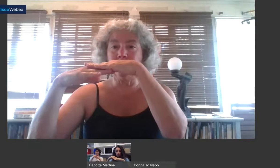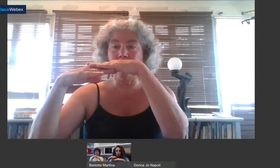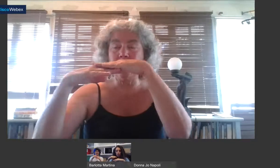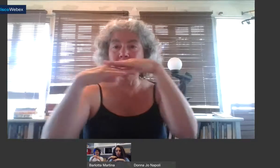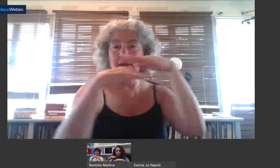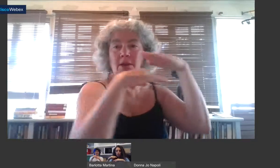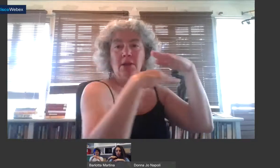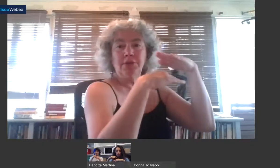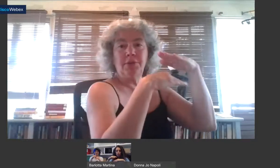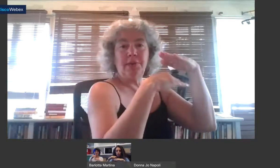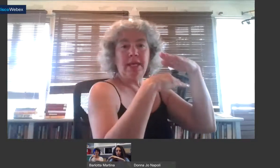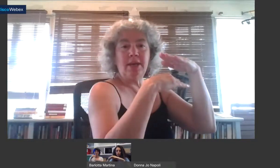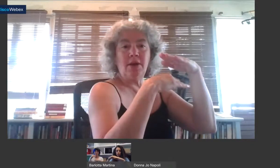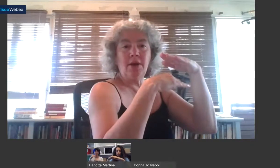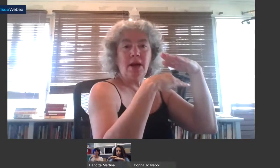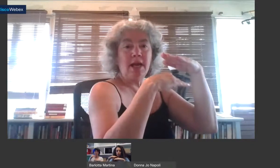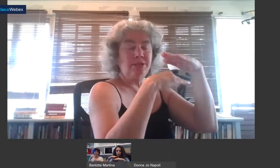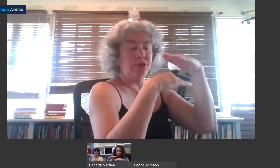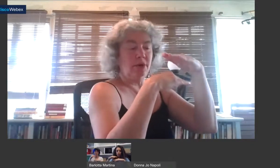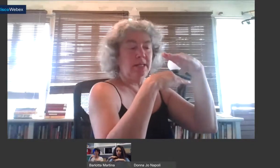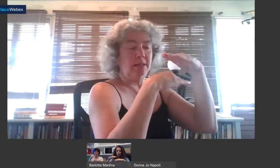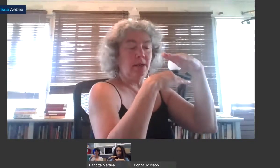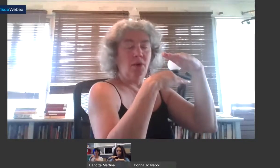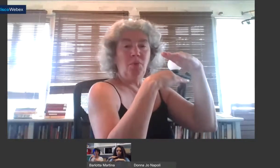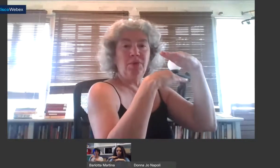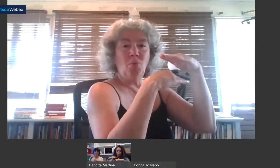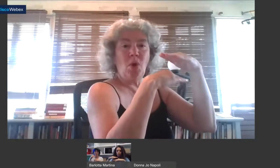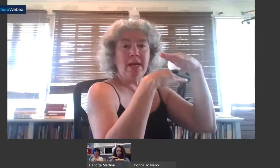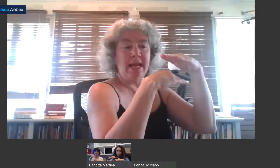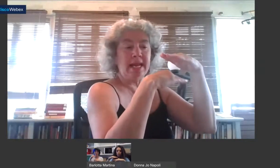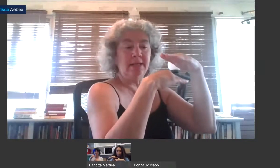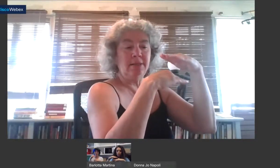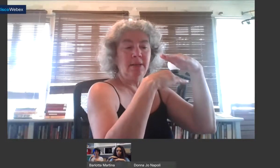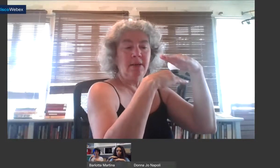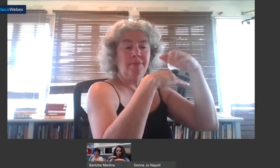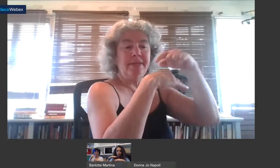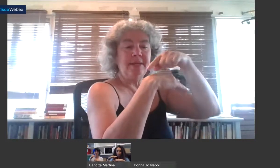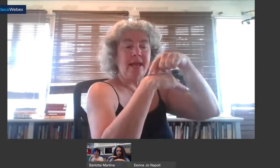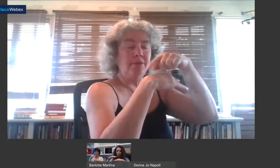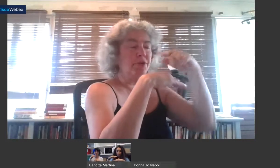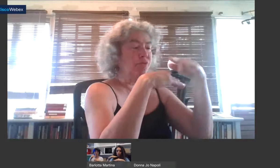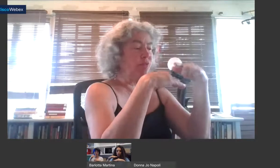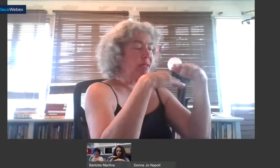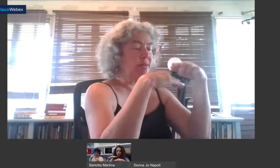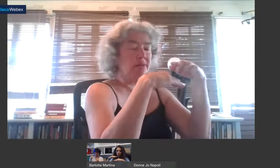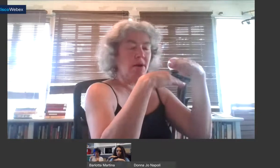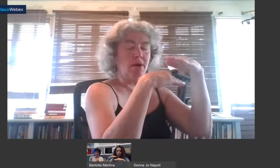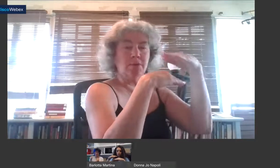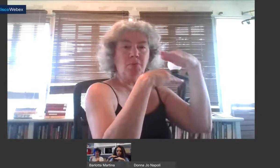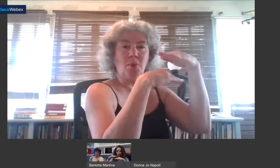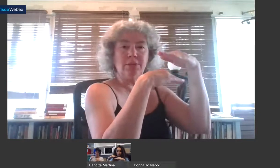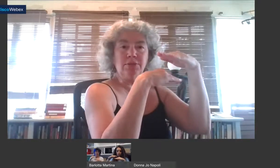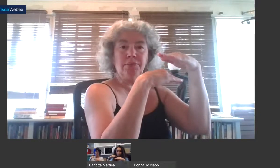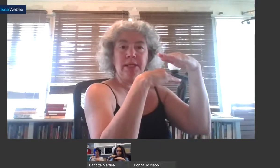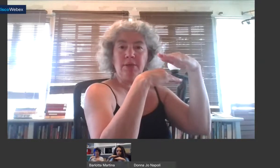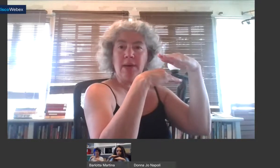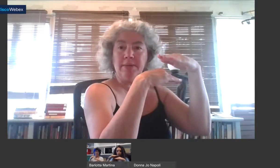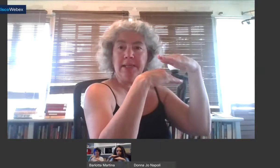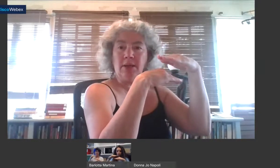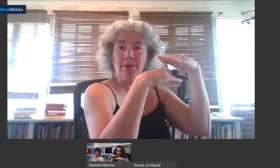Okay, so here I started with one hand. The wrists are, one's really quite a bit lower than